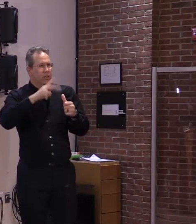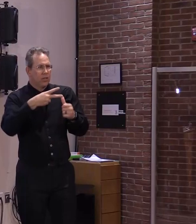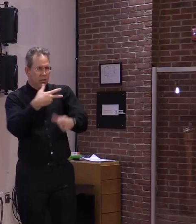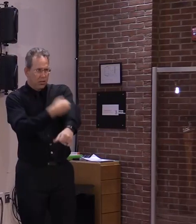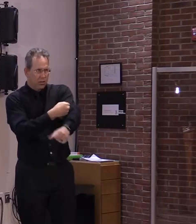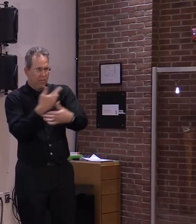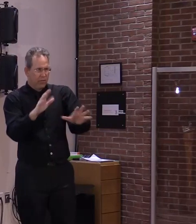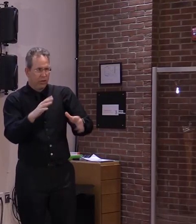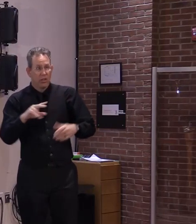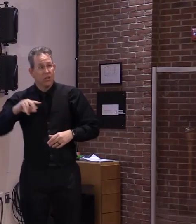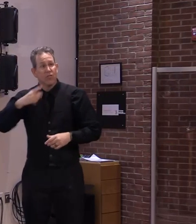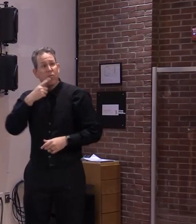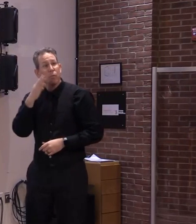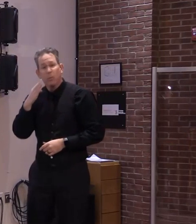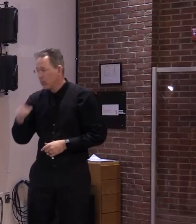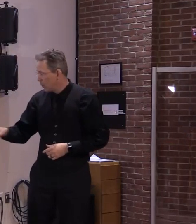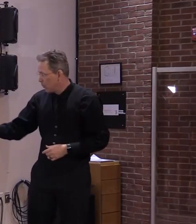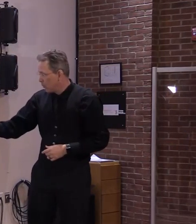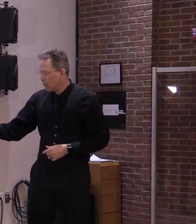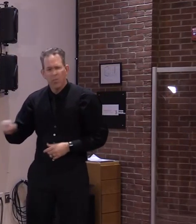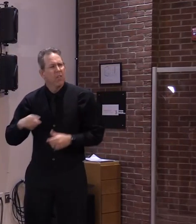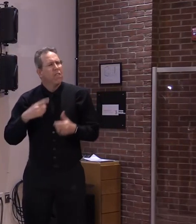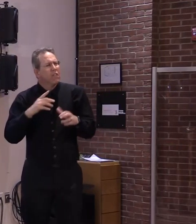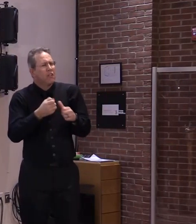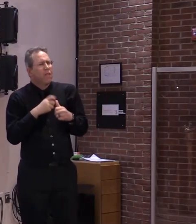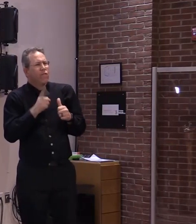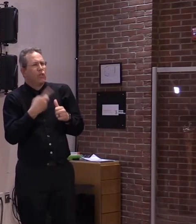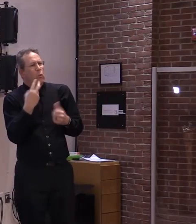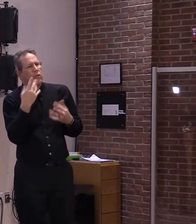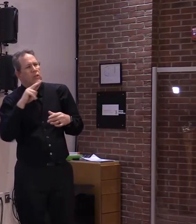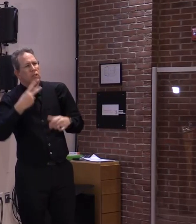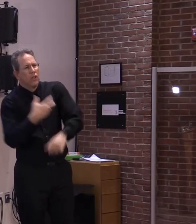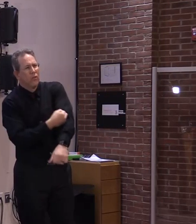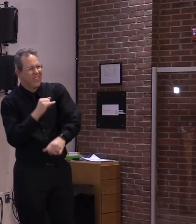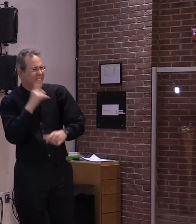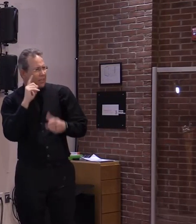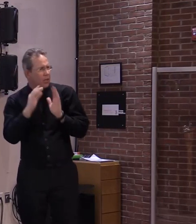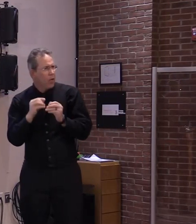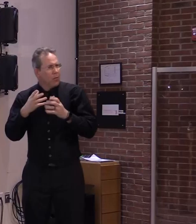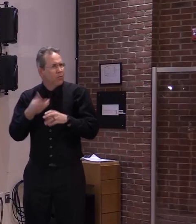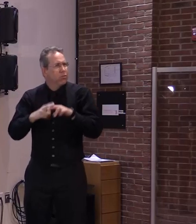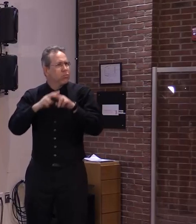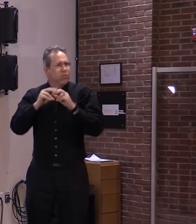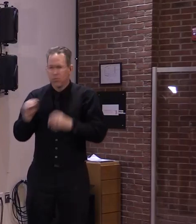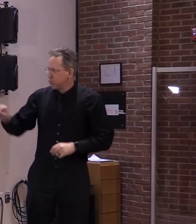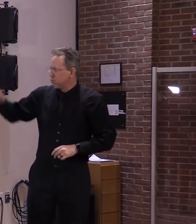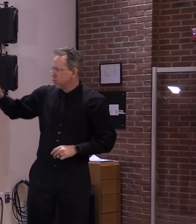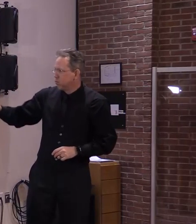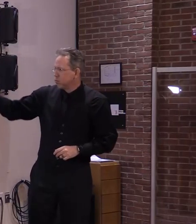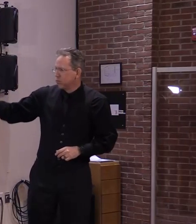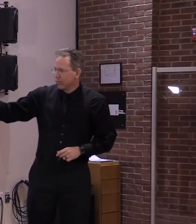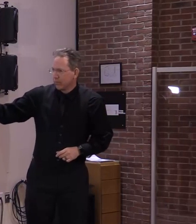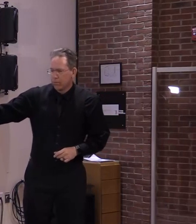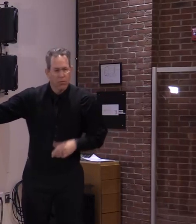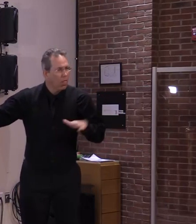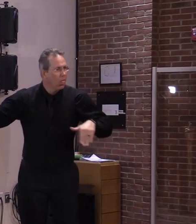of those 70 and older have started or completed vaccination, and those 65 to 69 saw